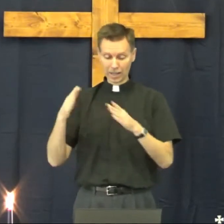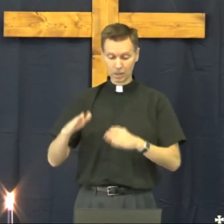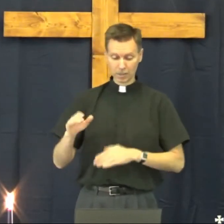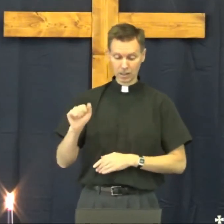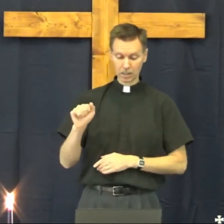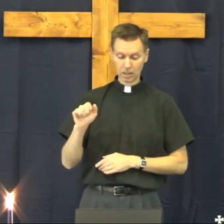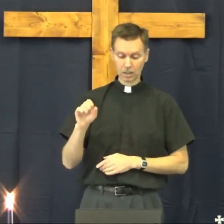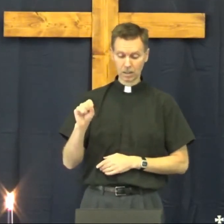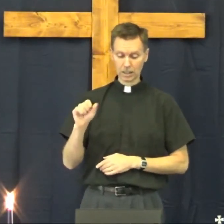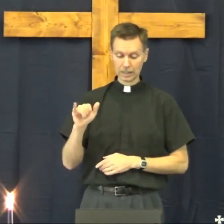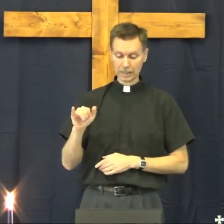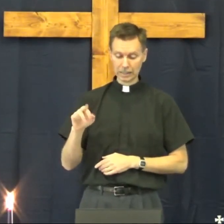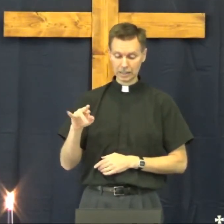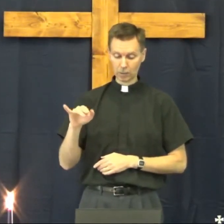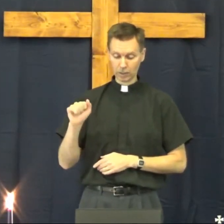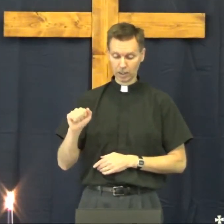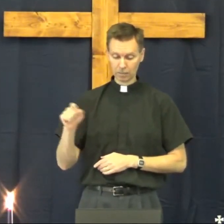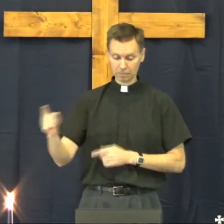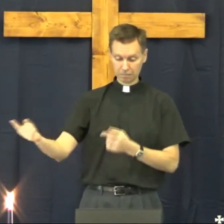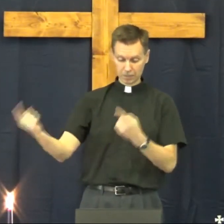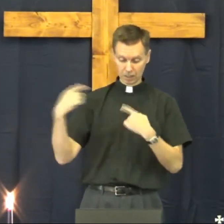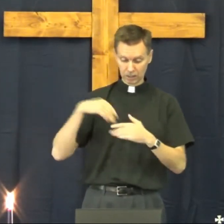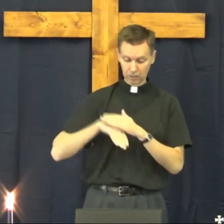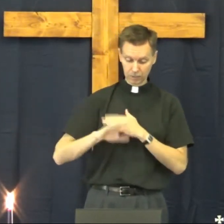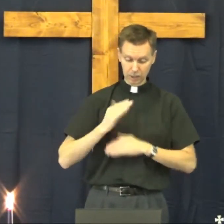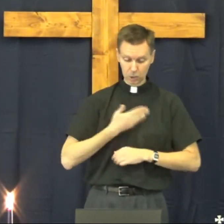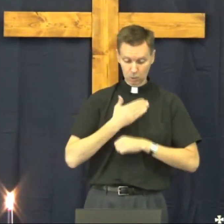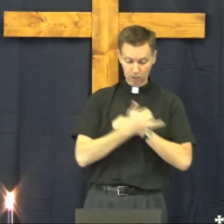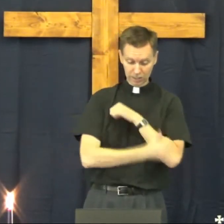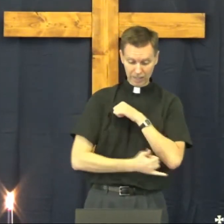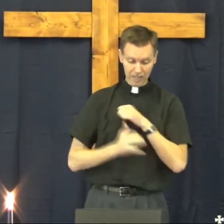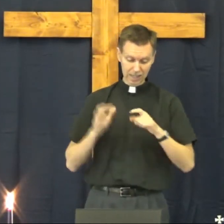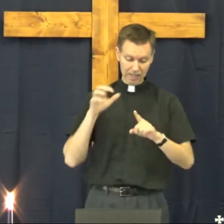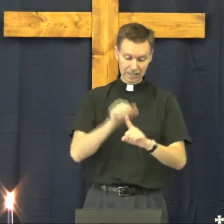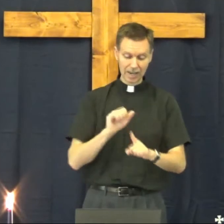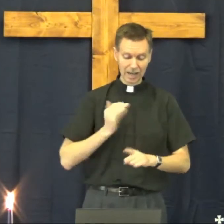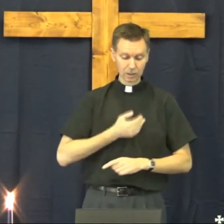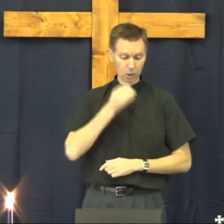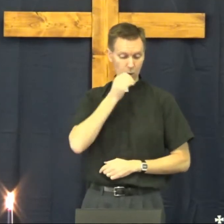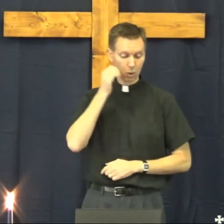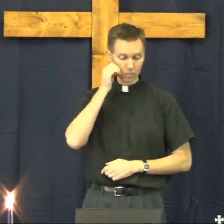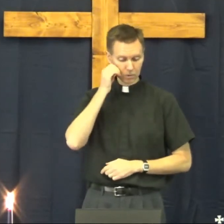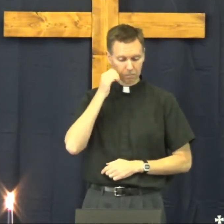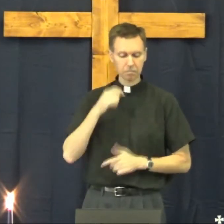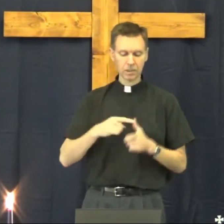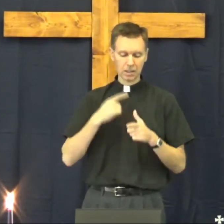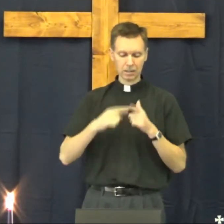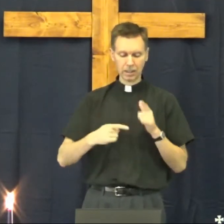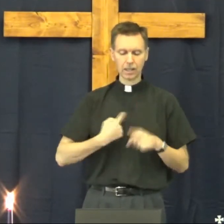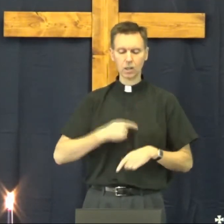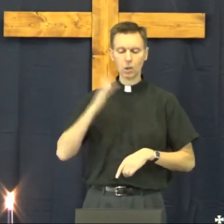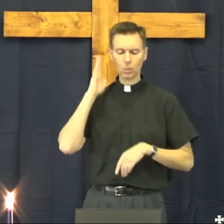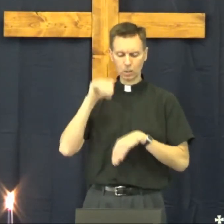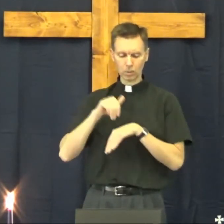enemy, Assyria, comes into our land and attacks our homes, then we will